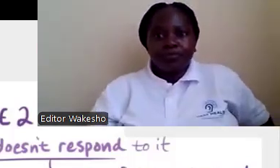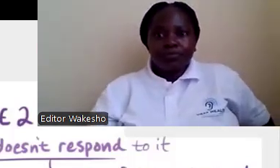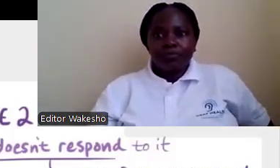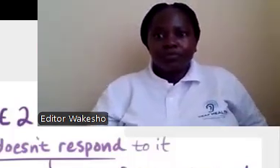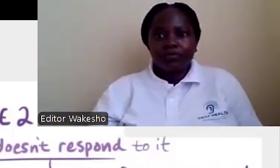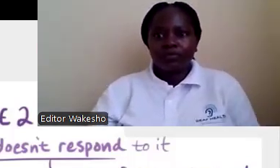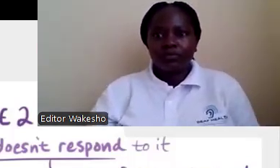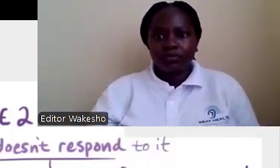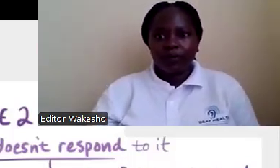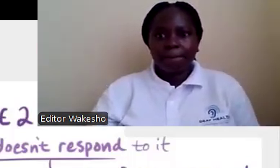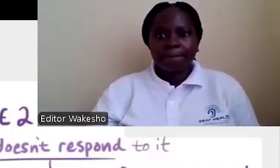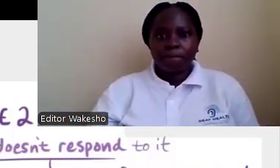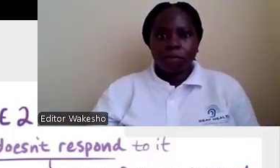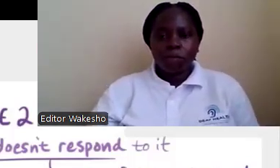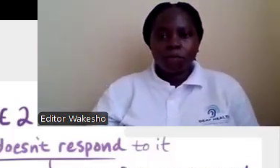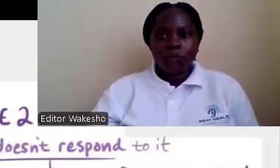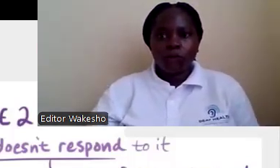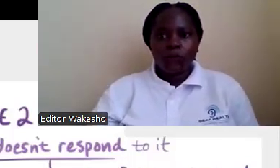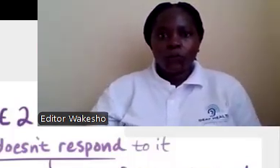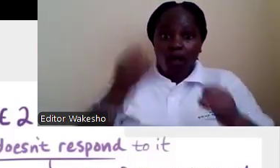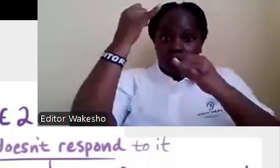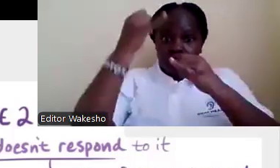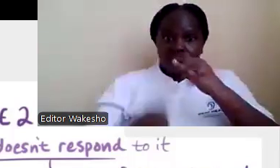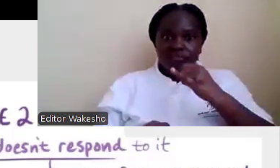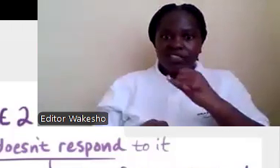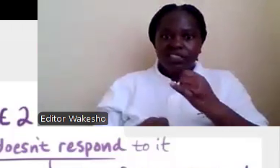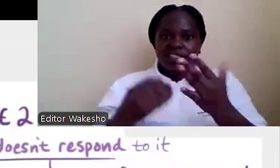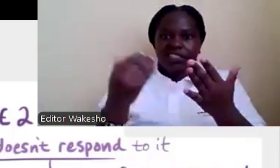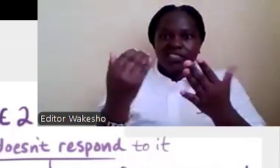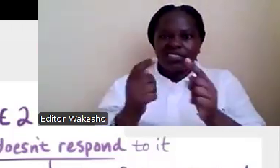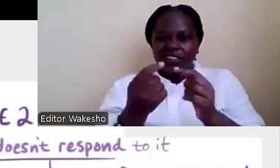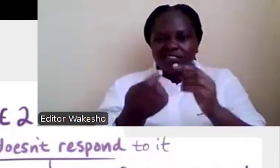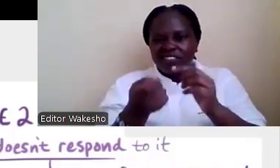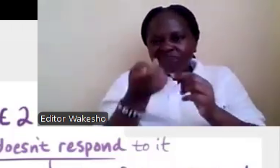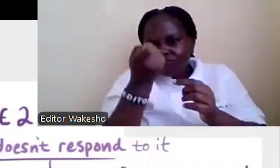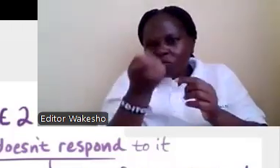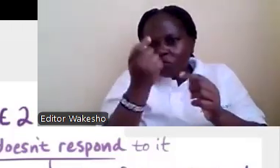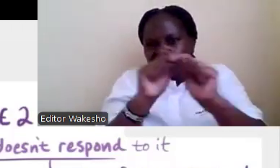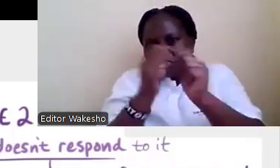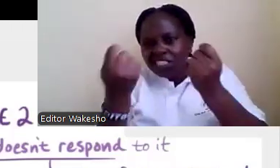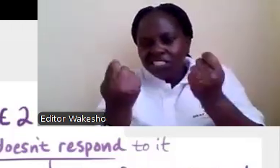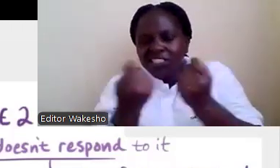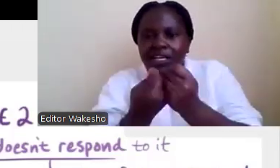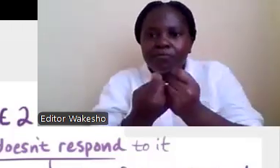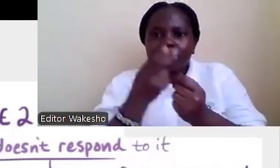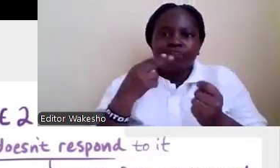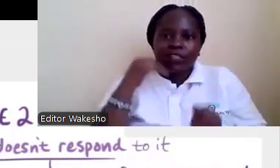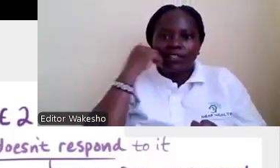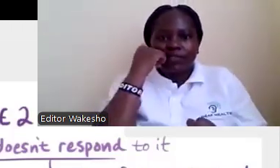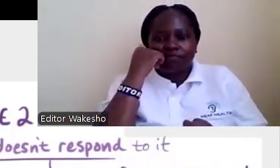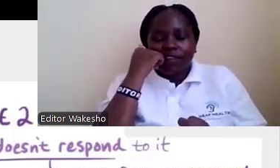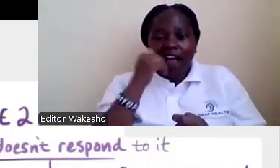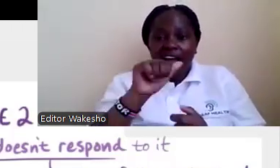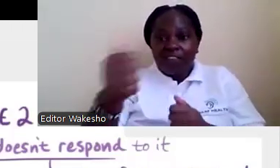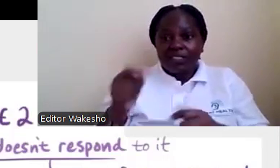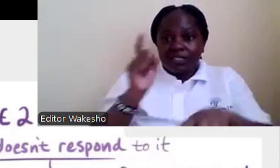one is we have now other smaller subtypes. So we can see gestational diabetes, which happens in pregnant women, and